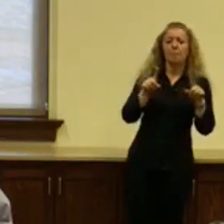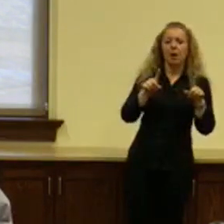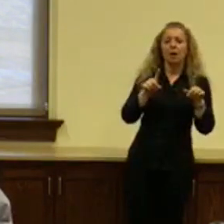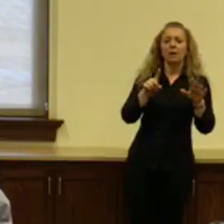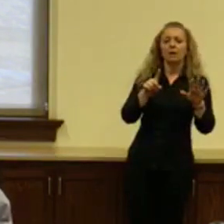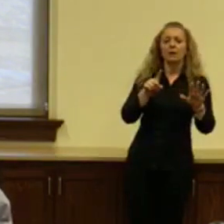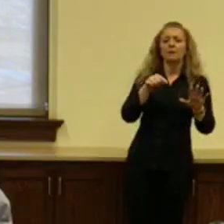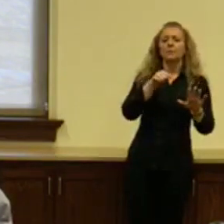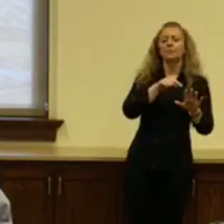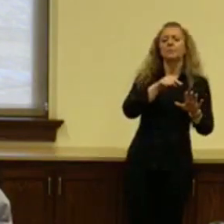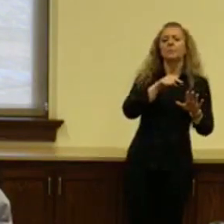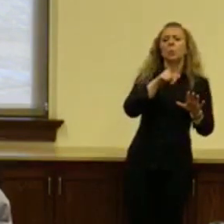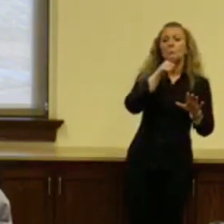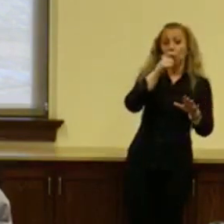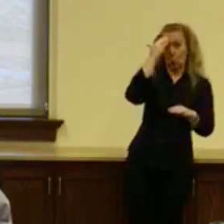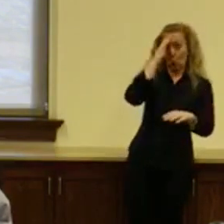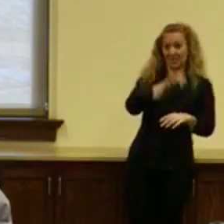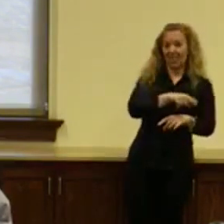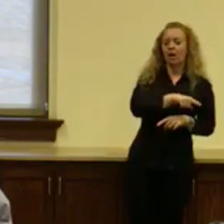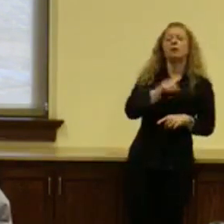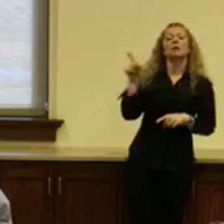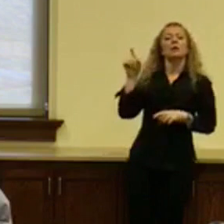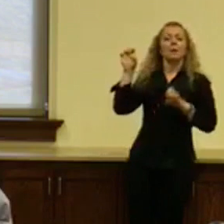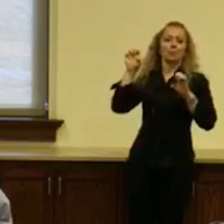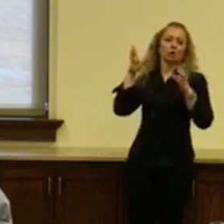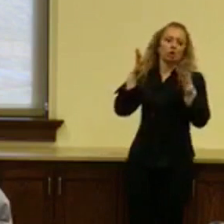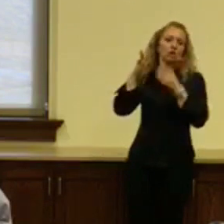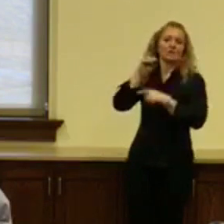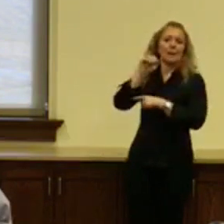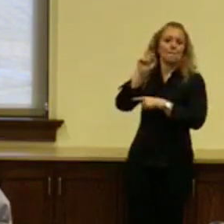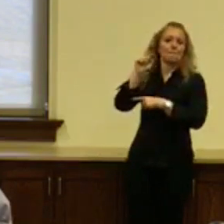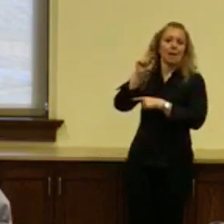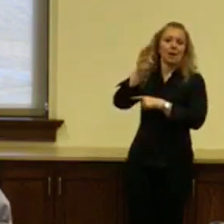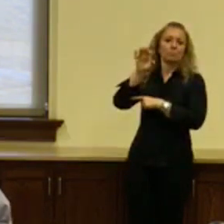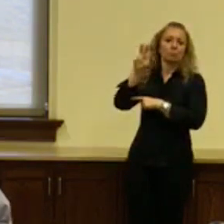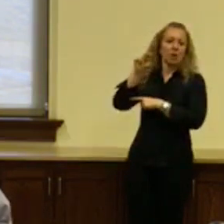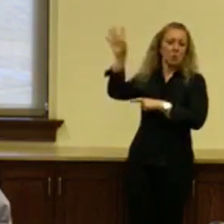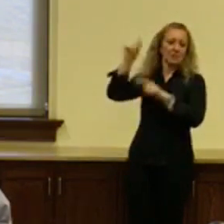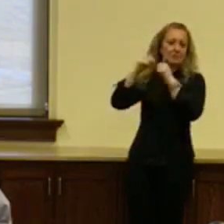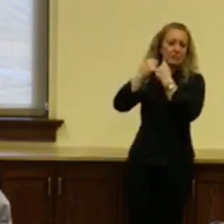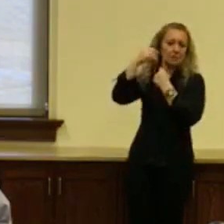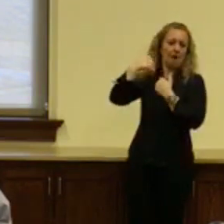would be under emergency services. Matt Brown and his team would be, again, going through that.